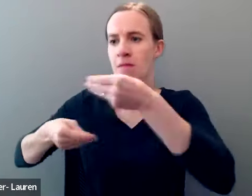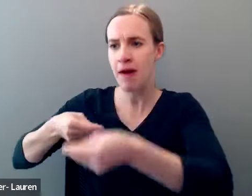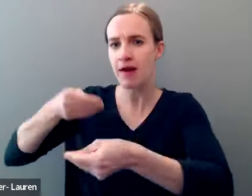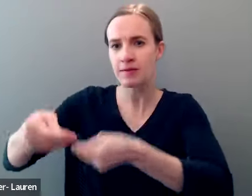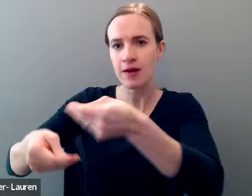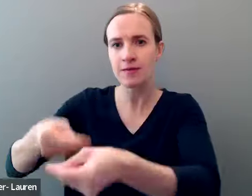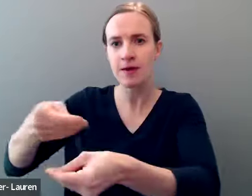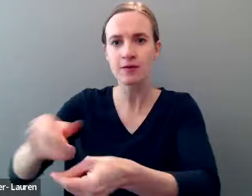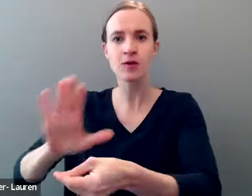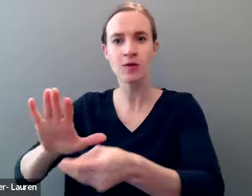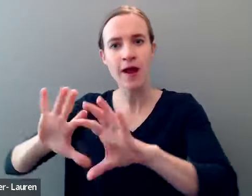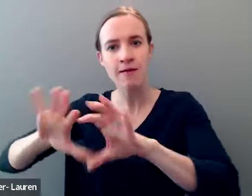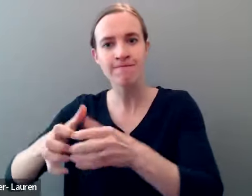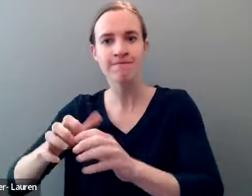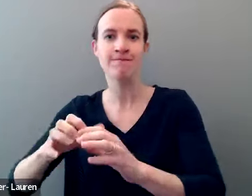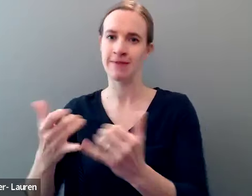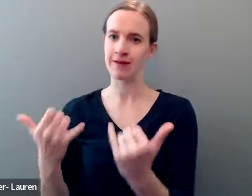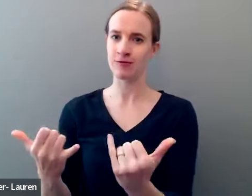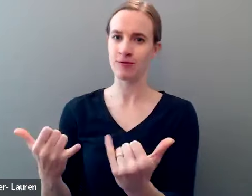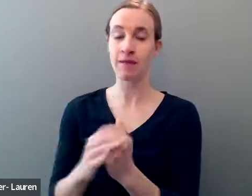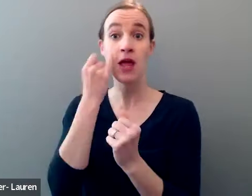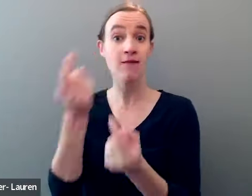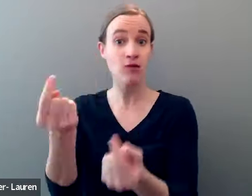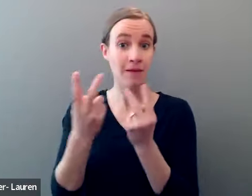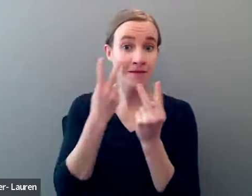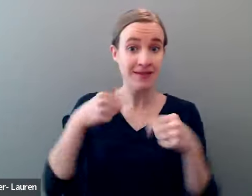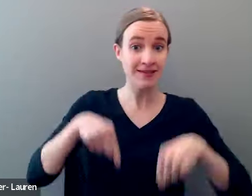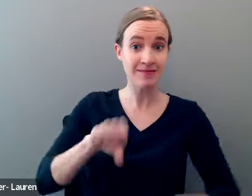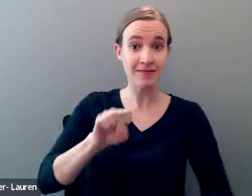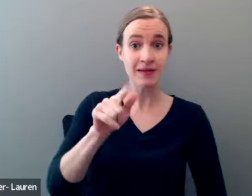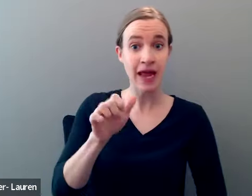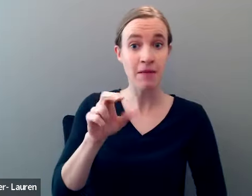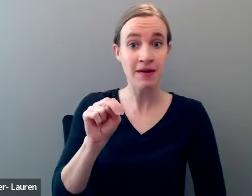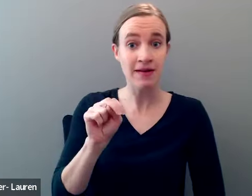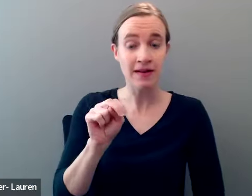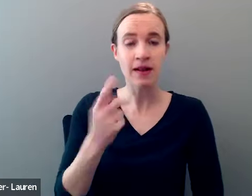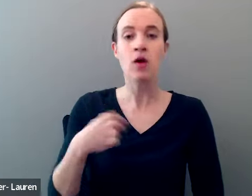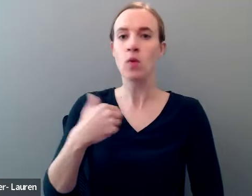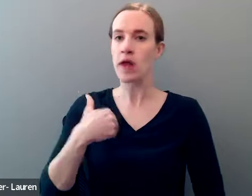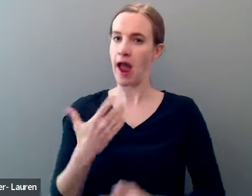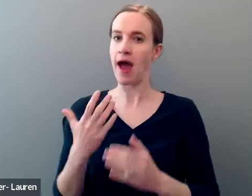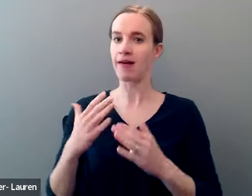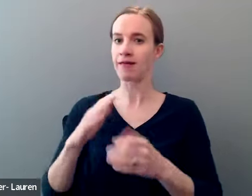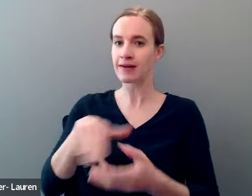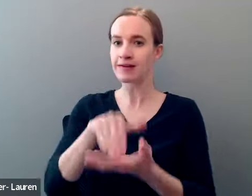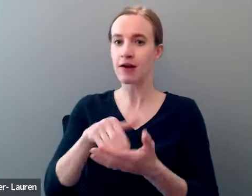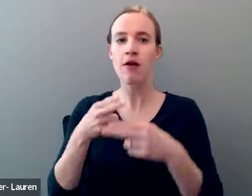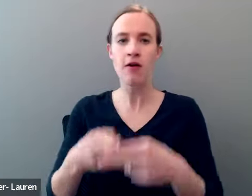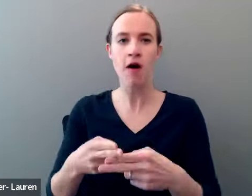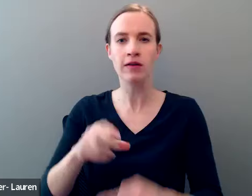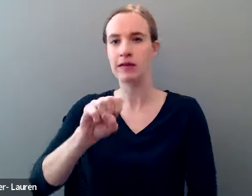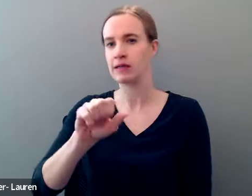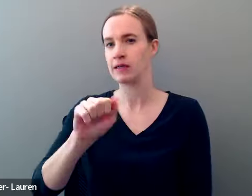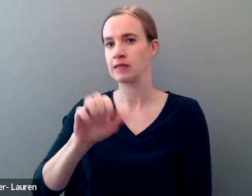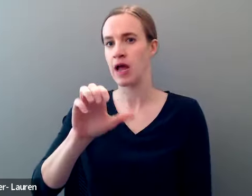generation today. And if any of you ever visit Salmon, we have a lovely center called the Sacagawea Center, and it's